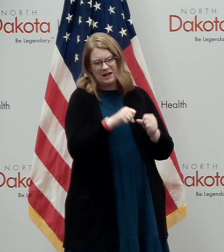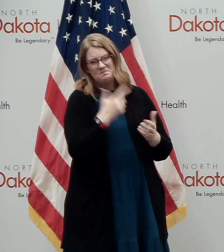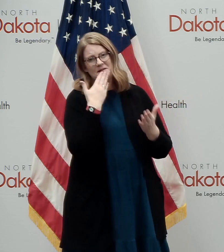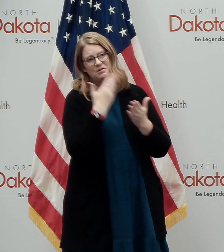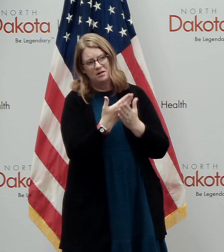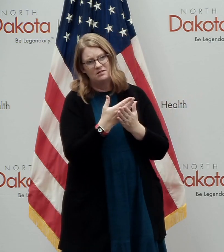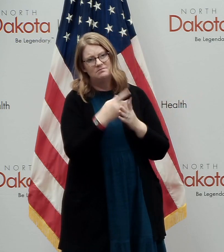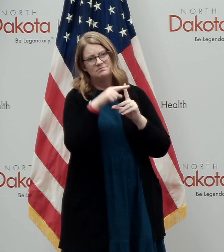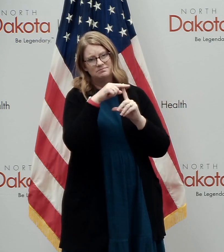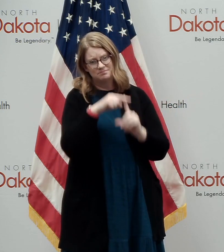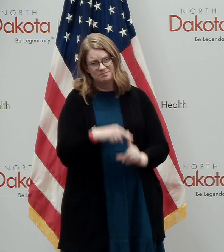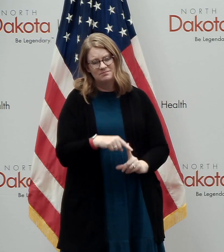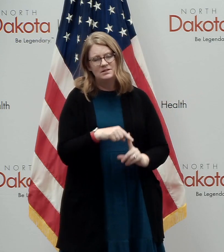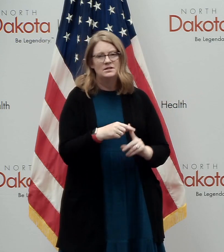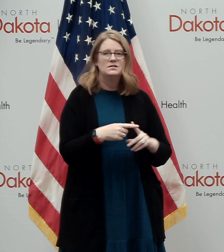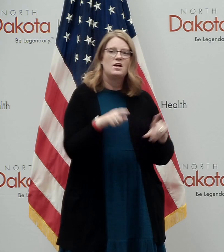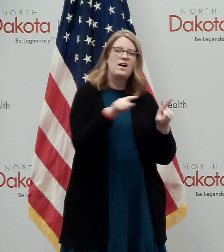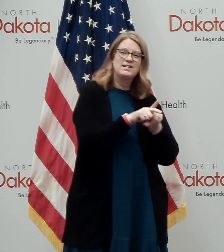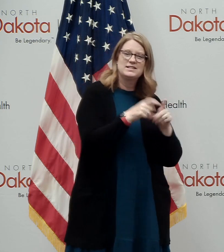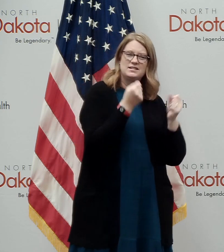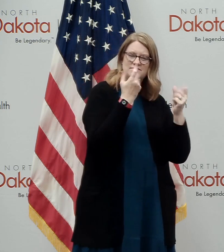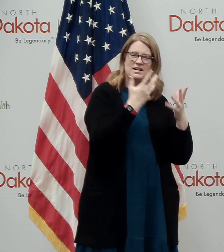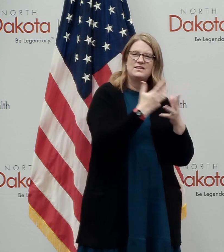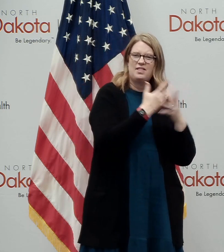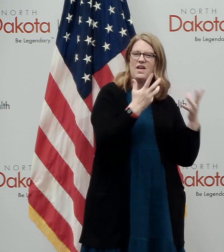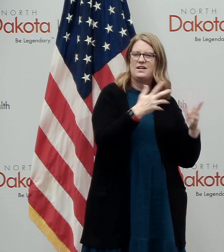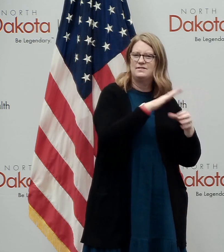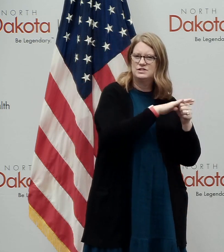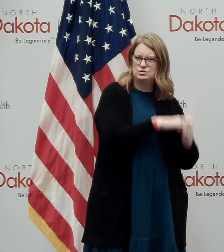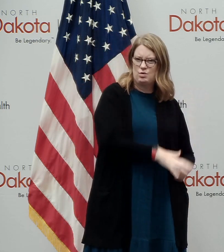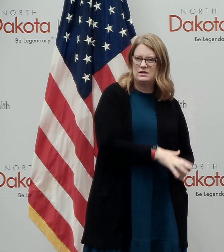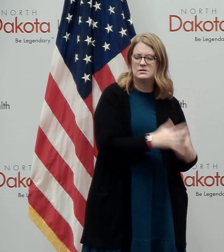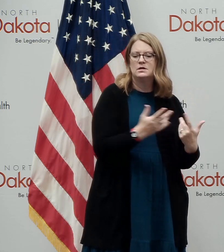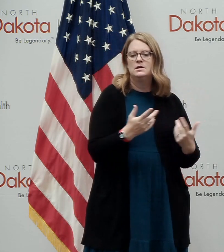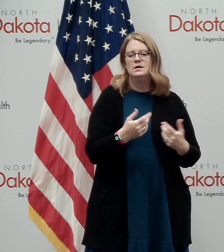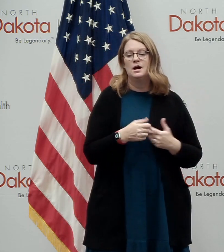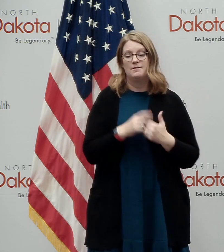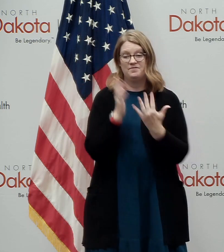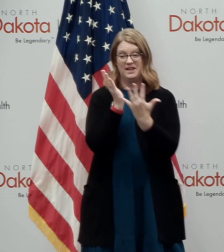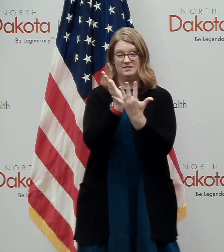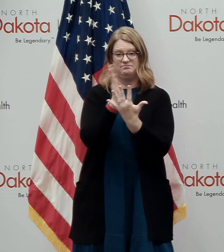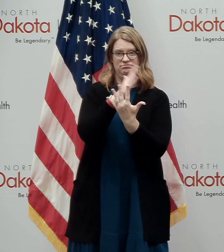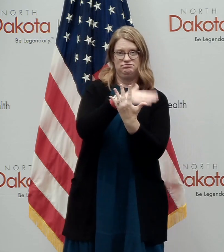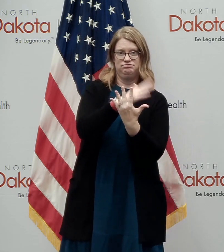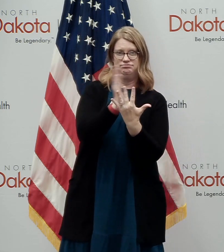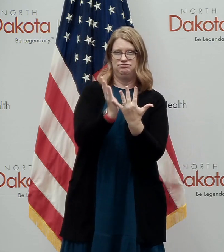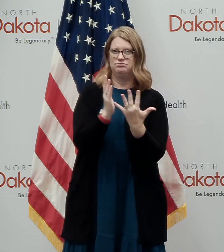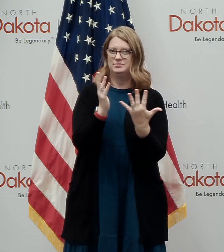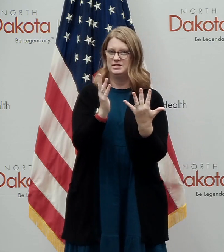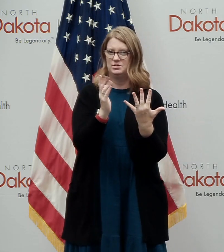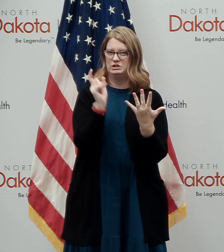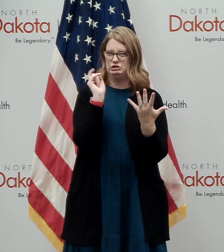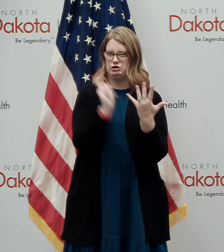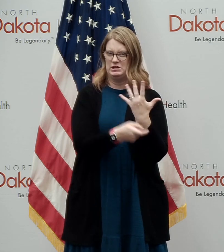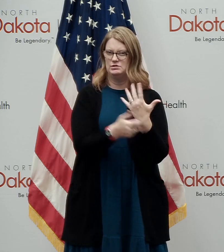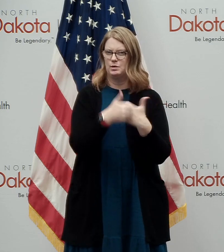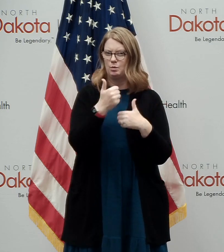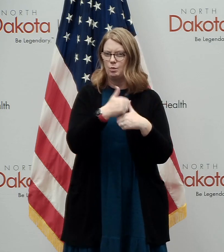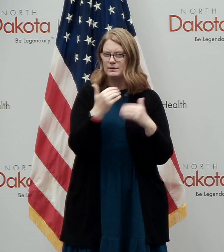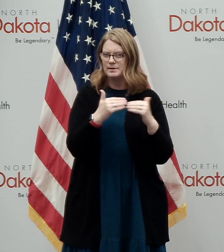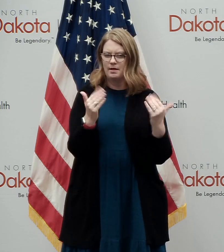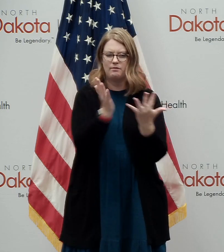stability. And so again, we're making these color changes. We want to make sure that school